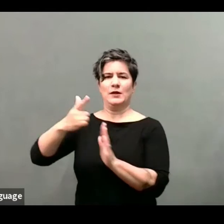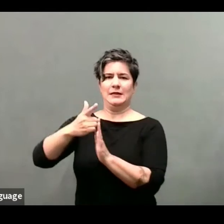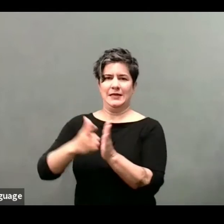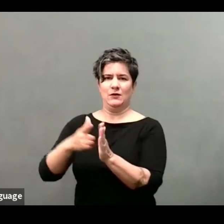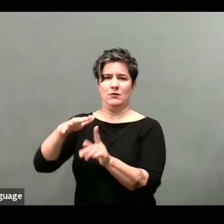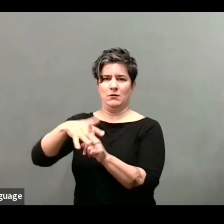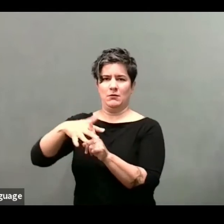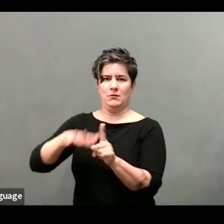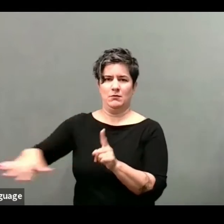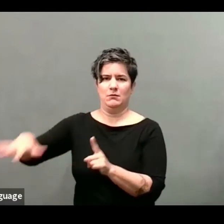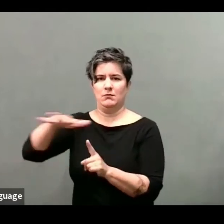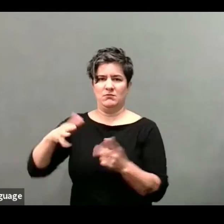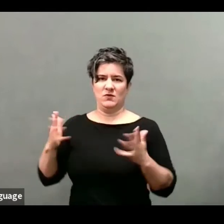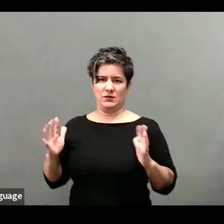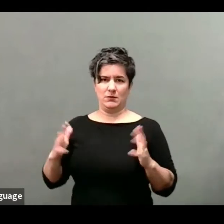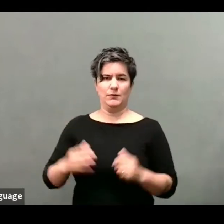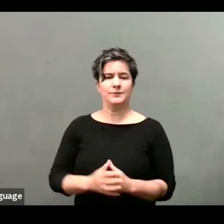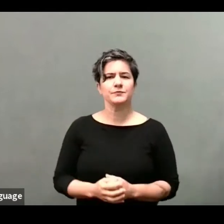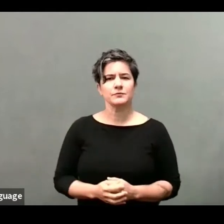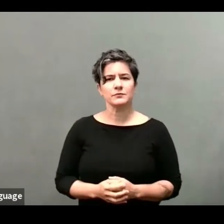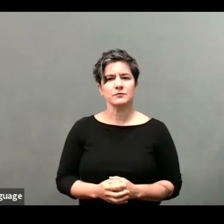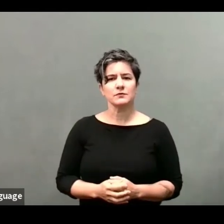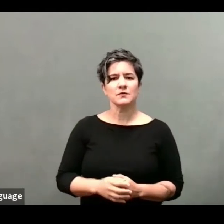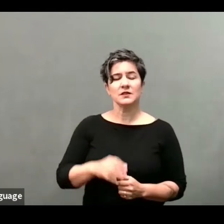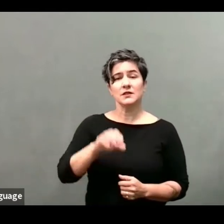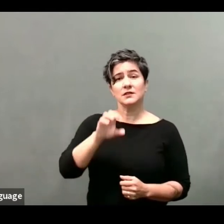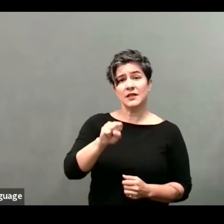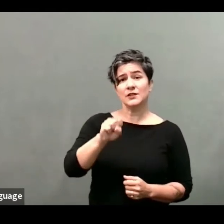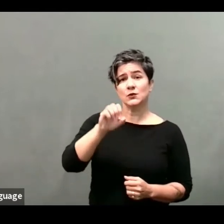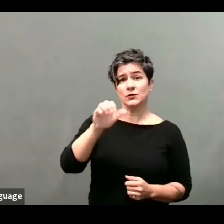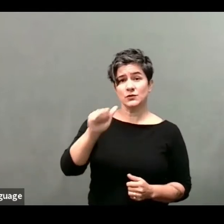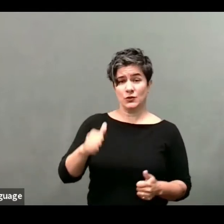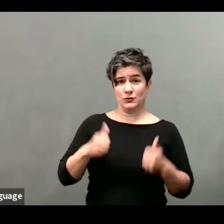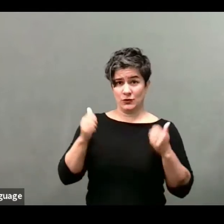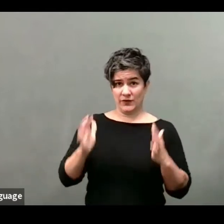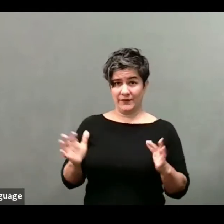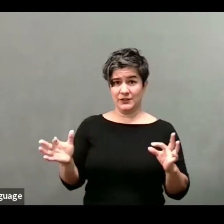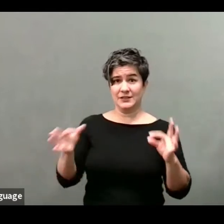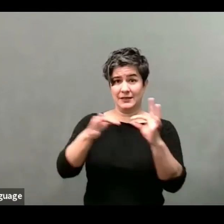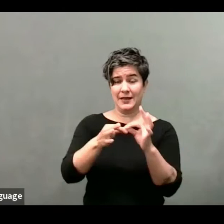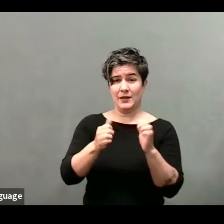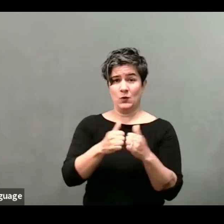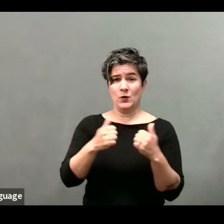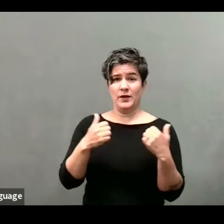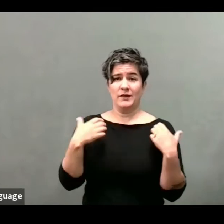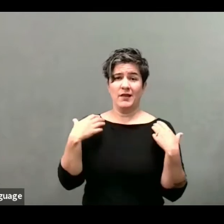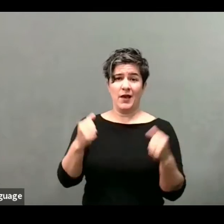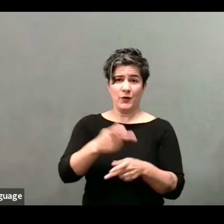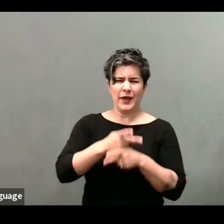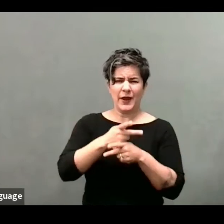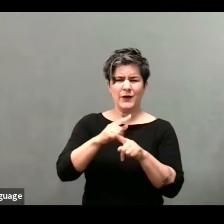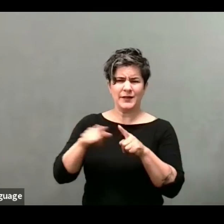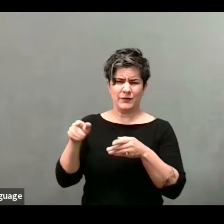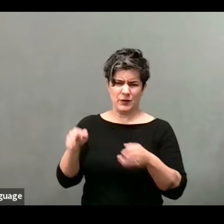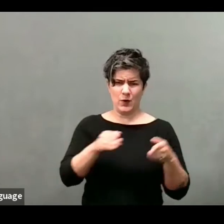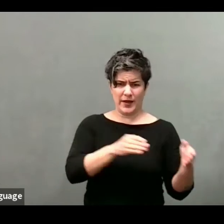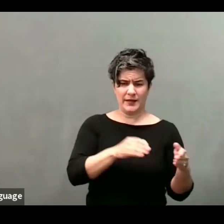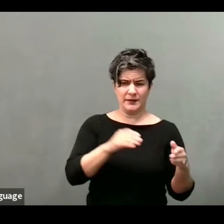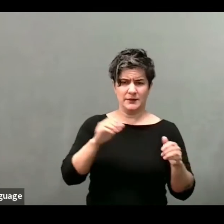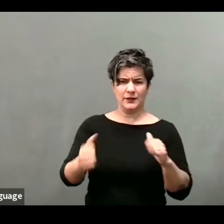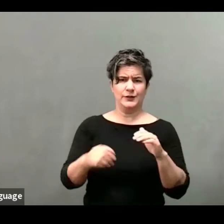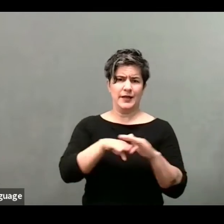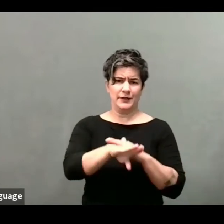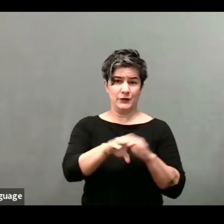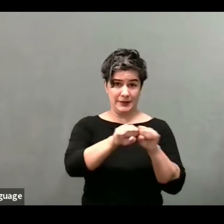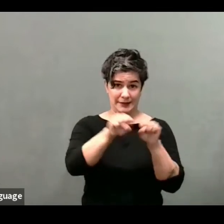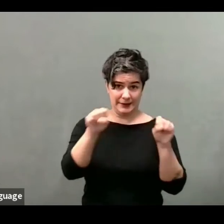context. So with that said, sexual assault survivors connect with healthcare in a few different ways.